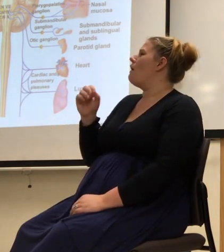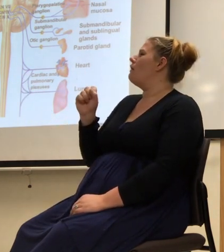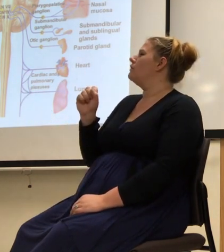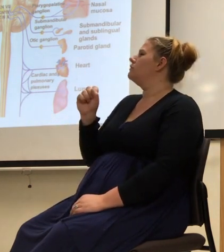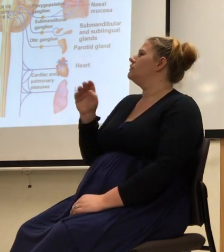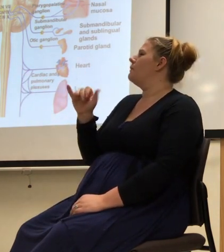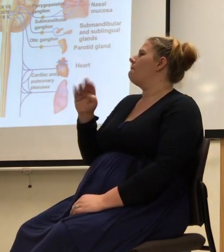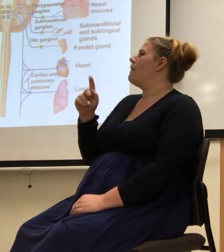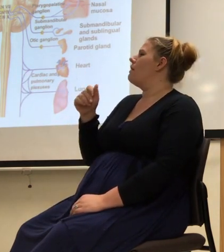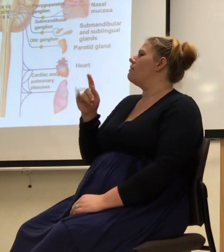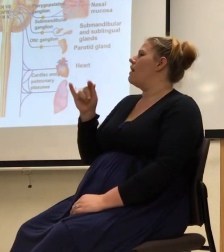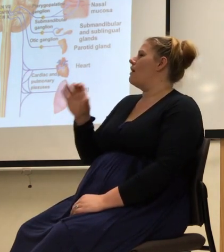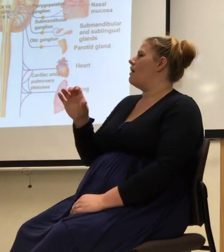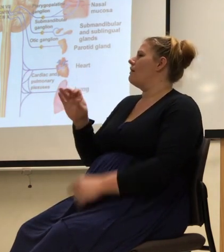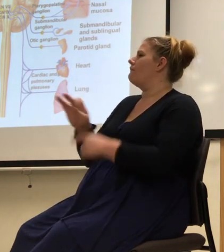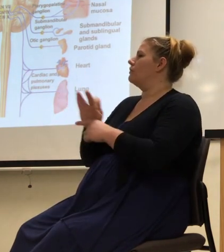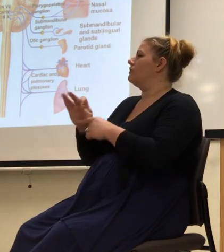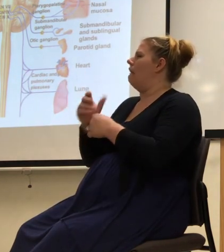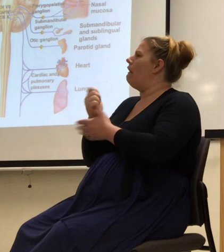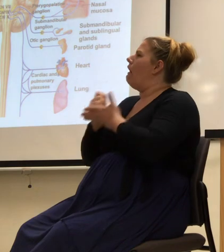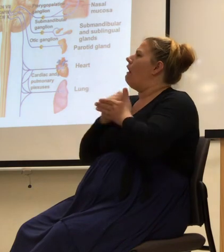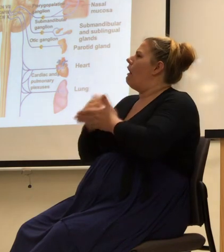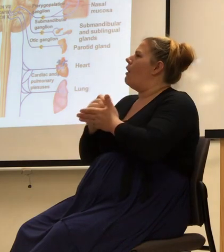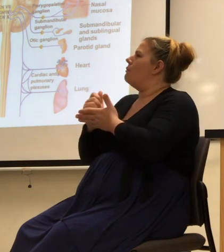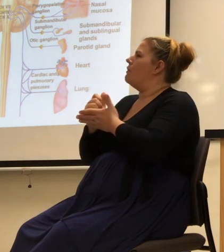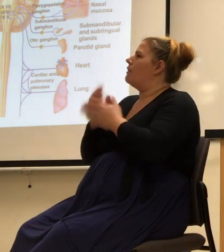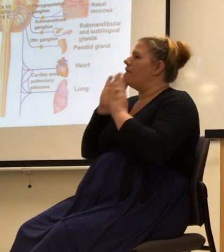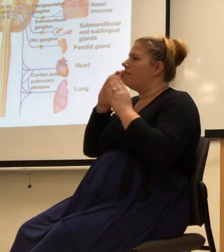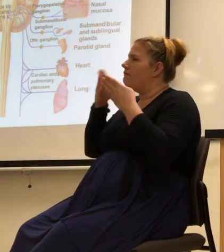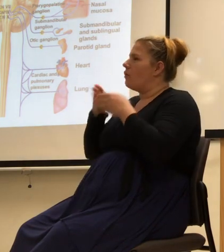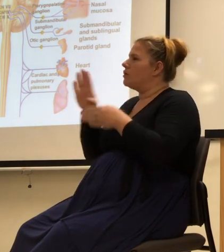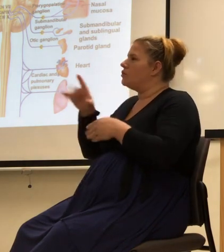help focus your lens.